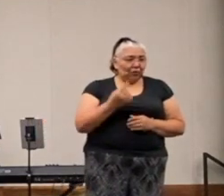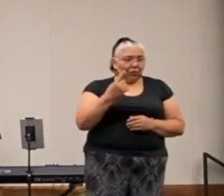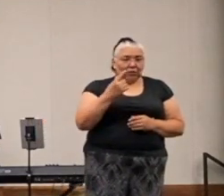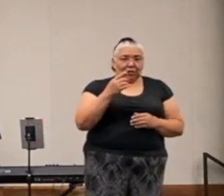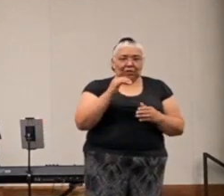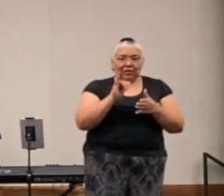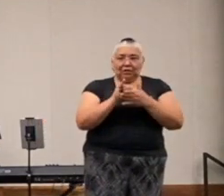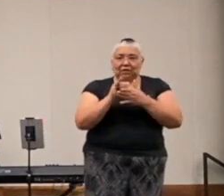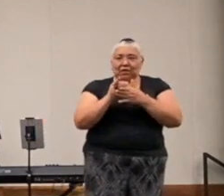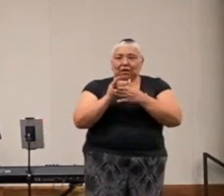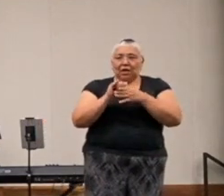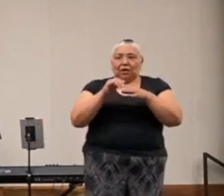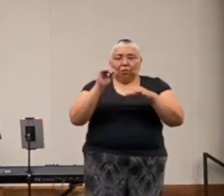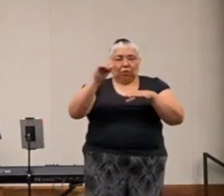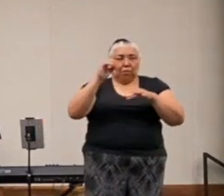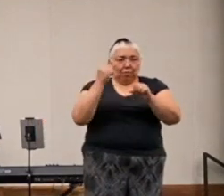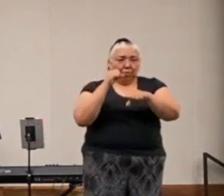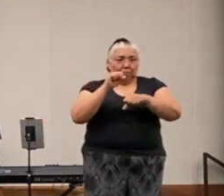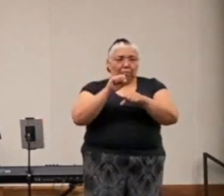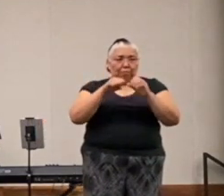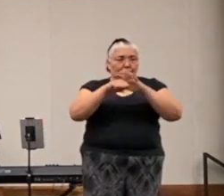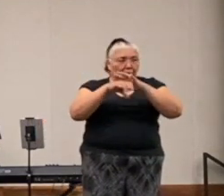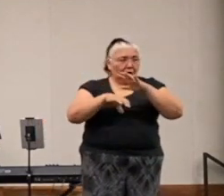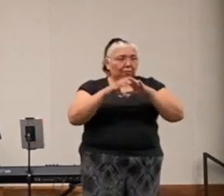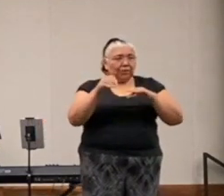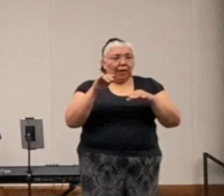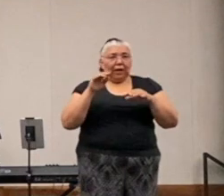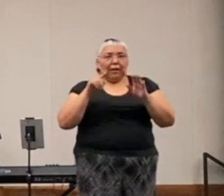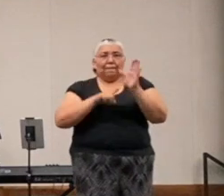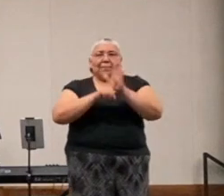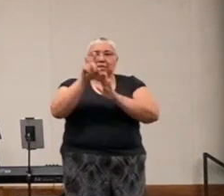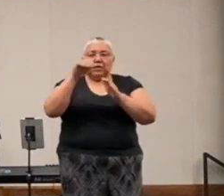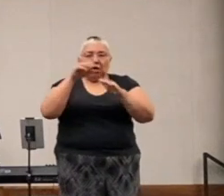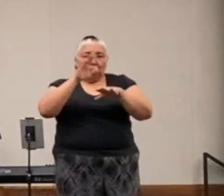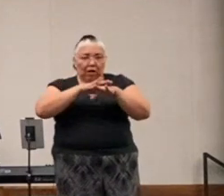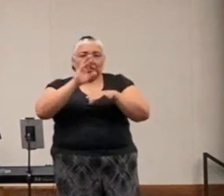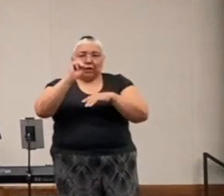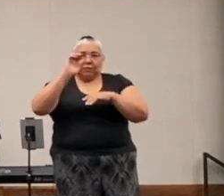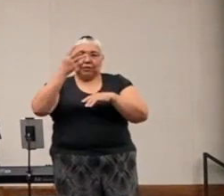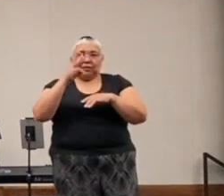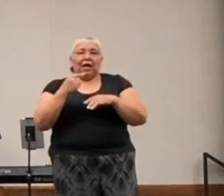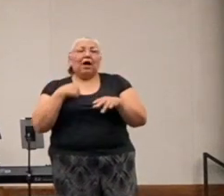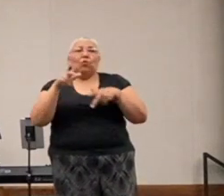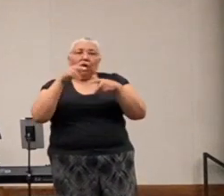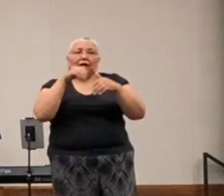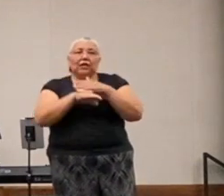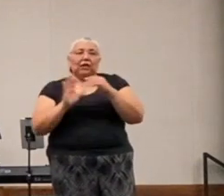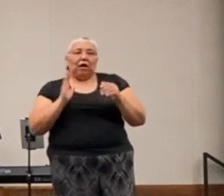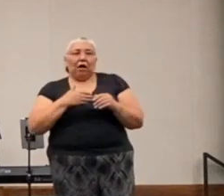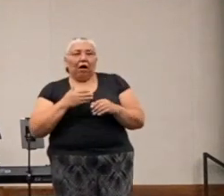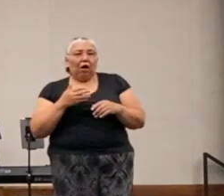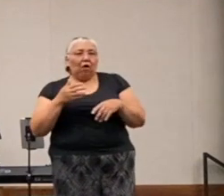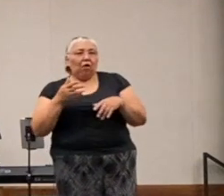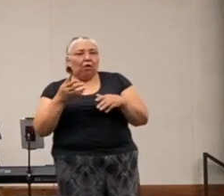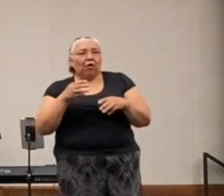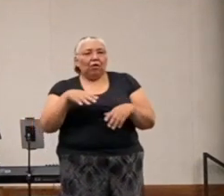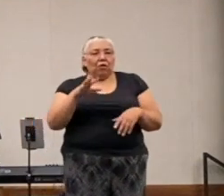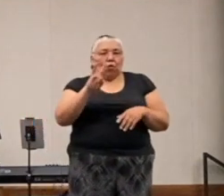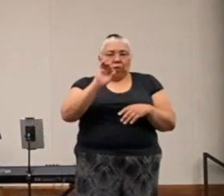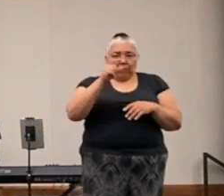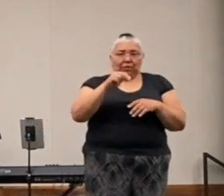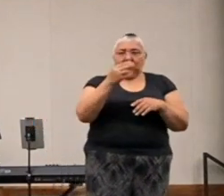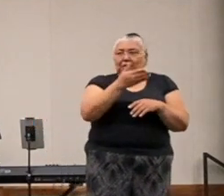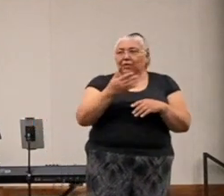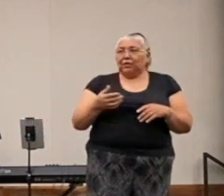bombs and missiles on the F-16. Okay, so I came walking into our weapons thing, and as I walked in,